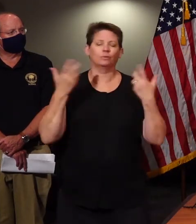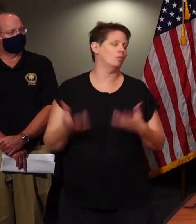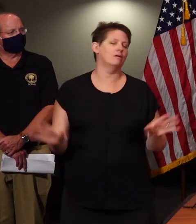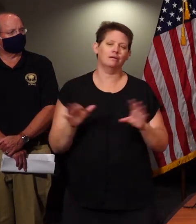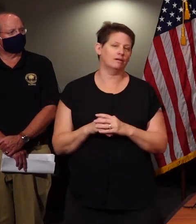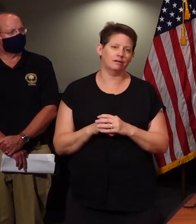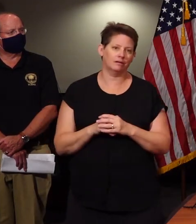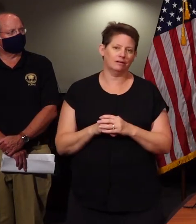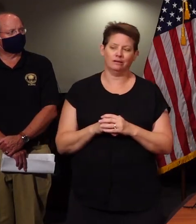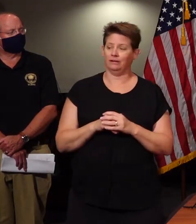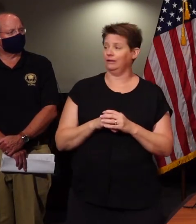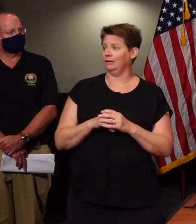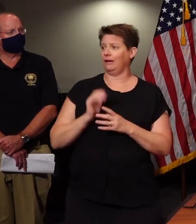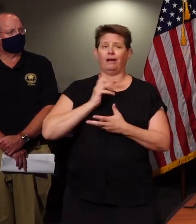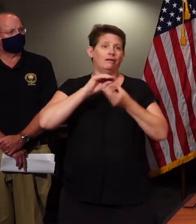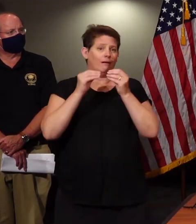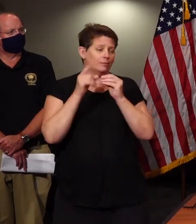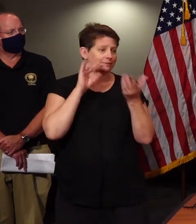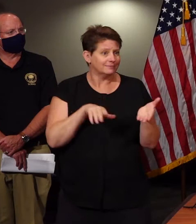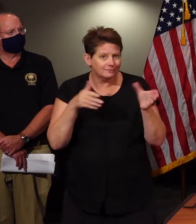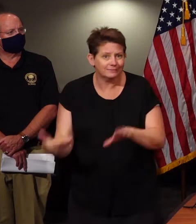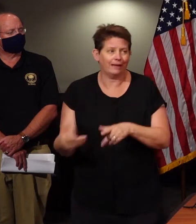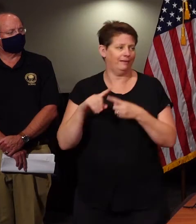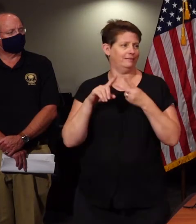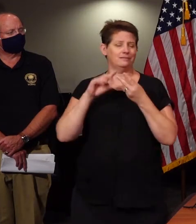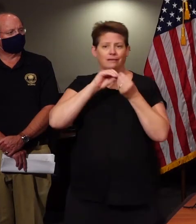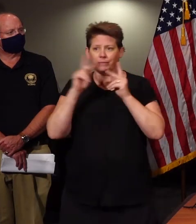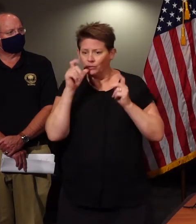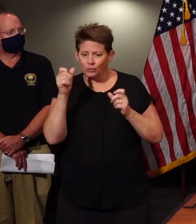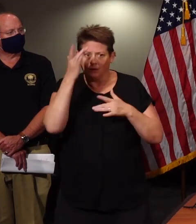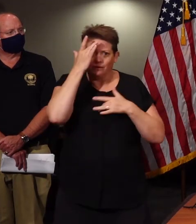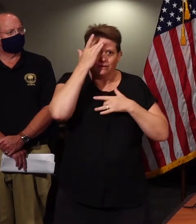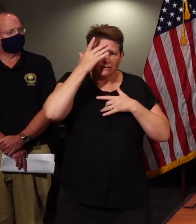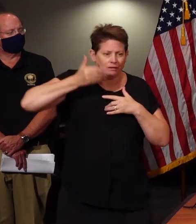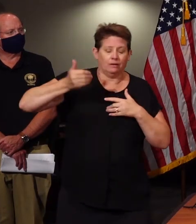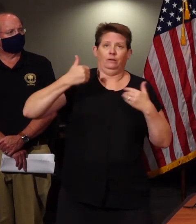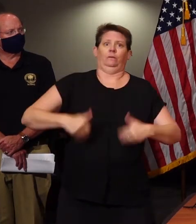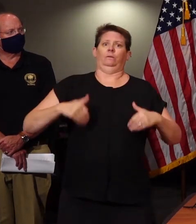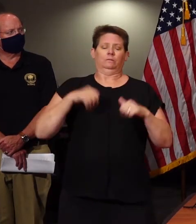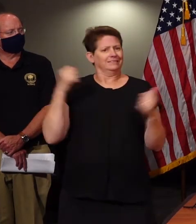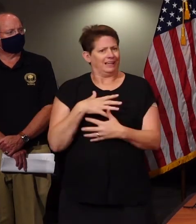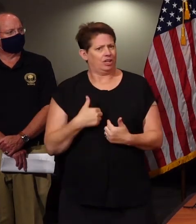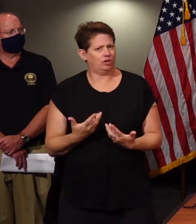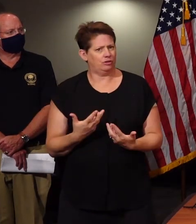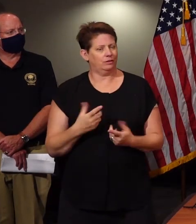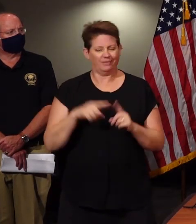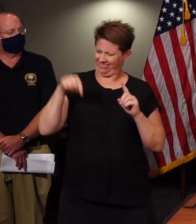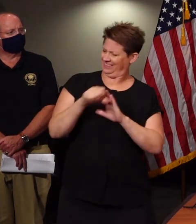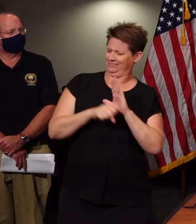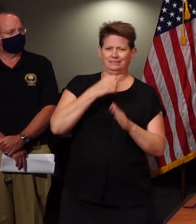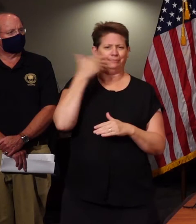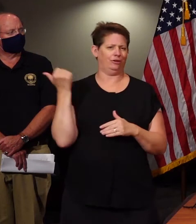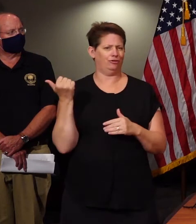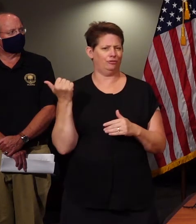These death figures, these high infection rates, they're frightening. But we're better than that in this state.